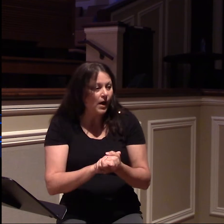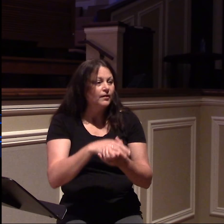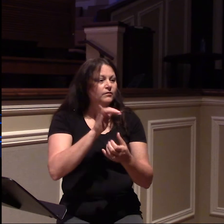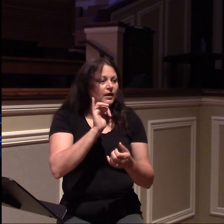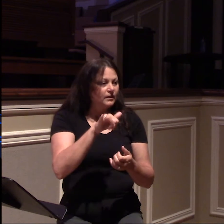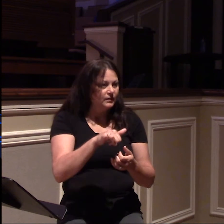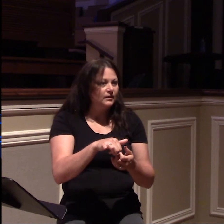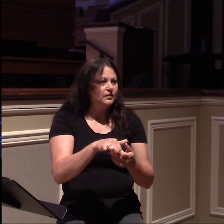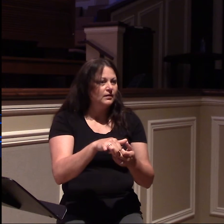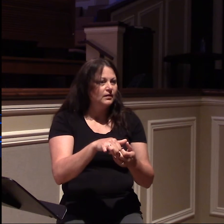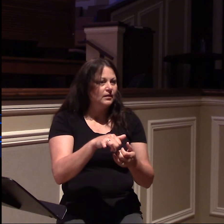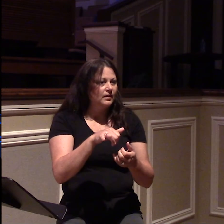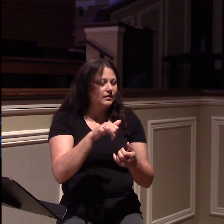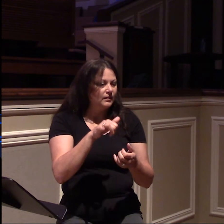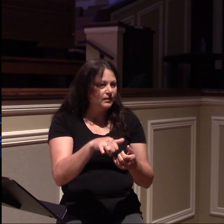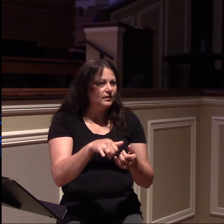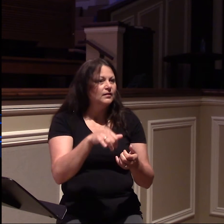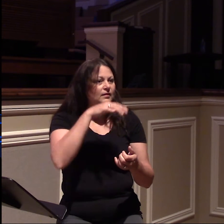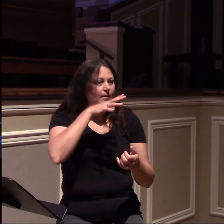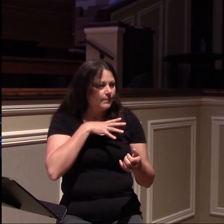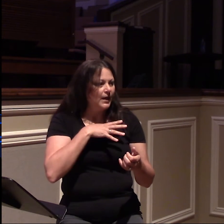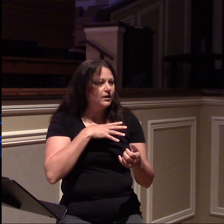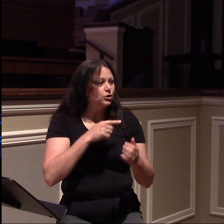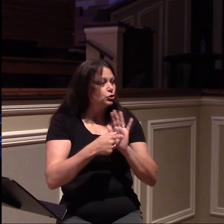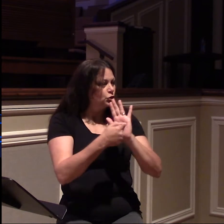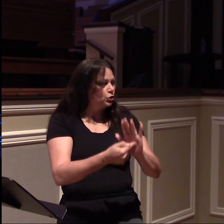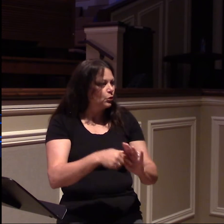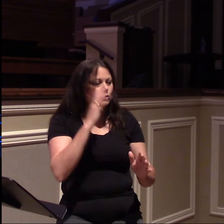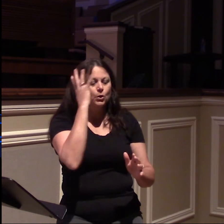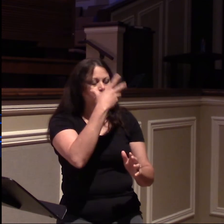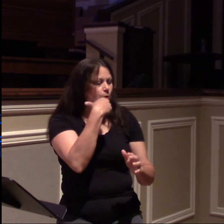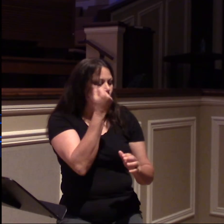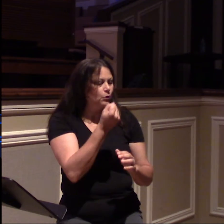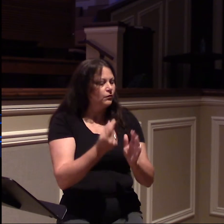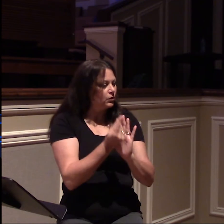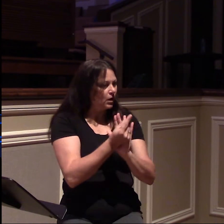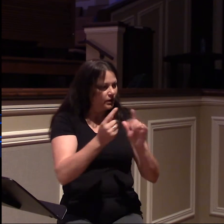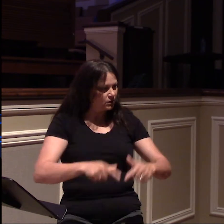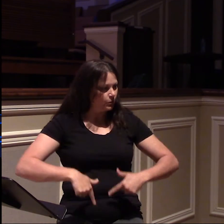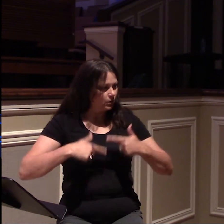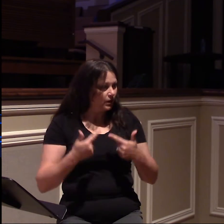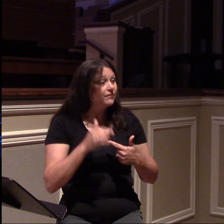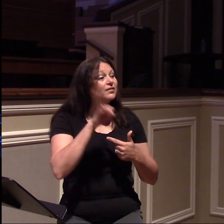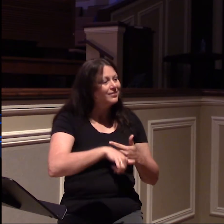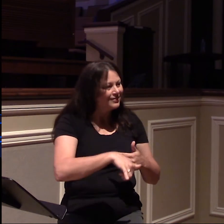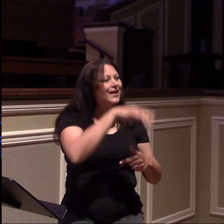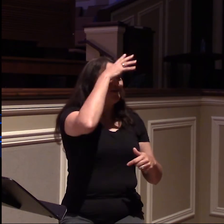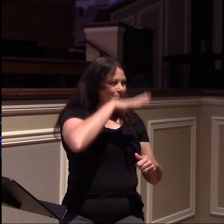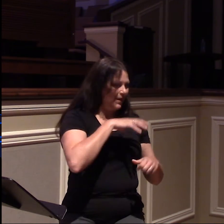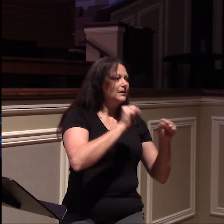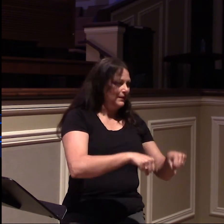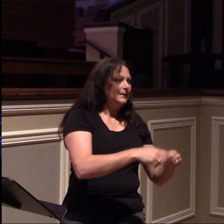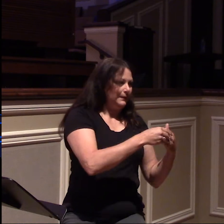is qualified and ready to lead in the church. Because for Paul, it was simply essential and fundamental that because